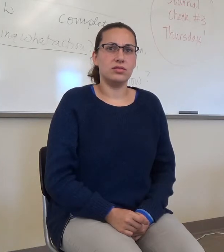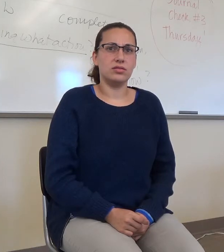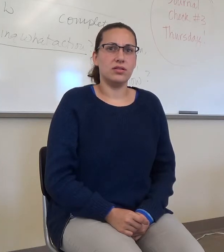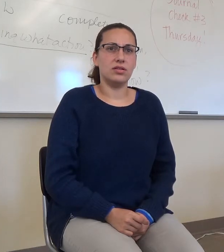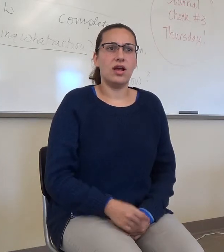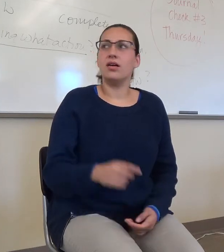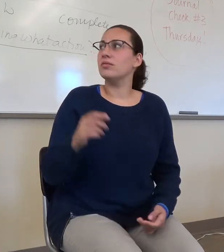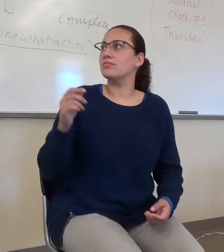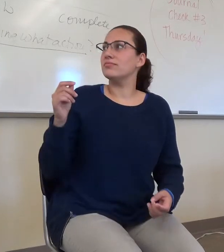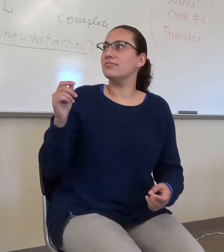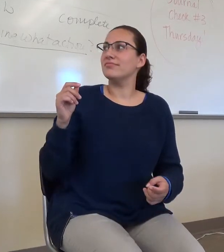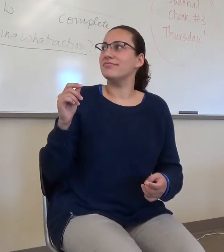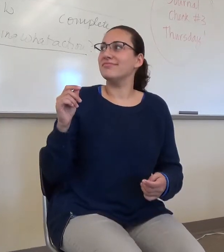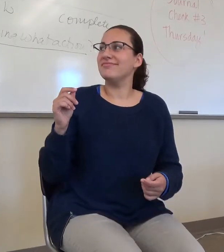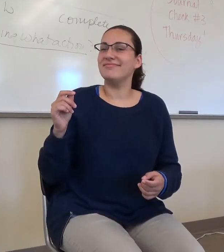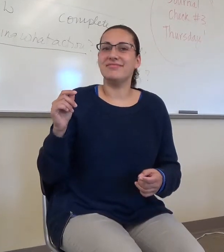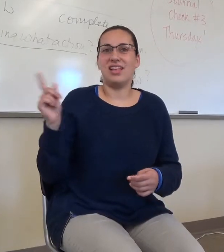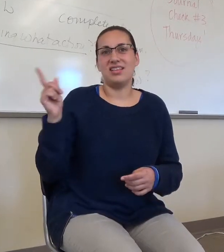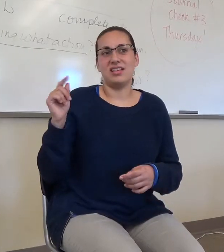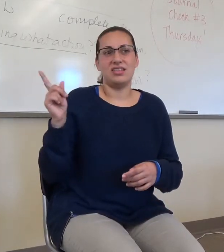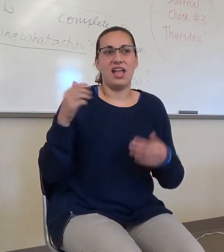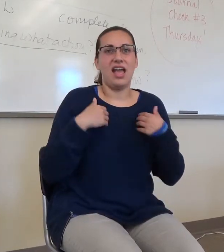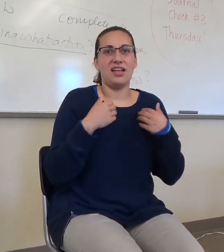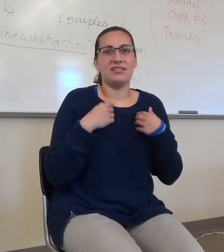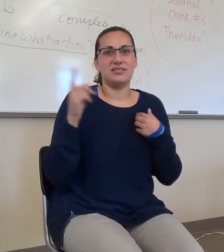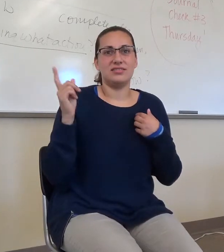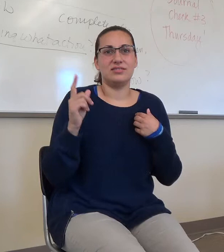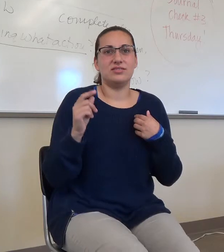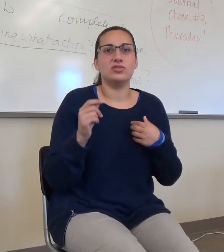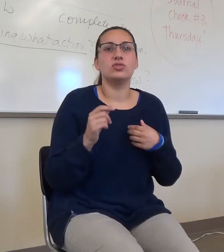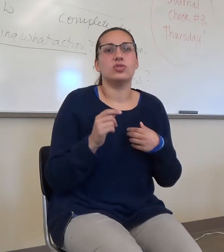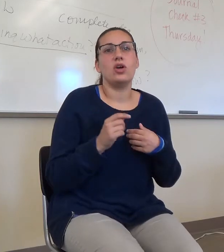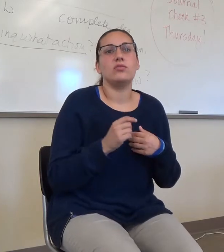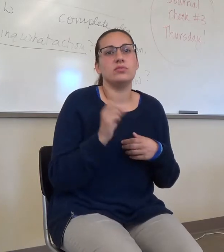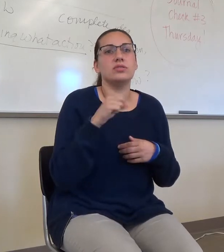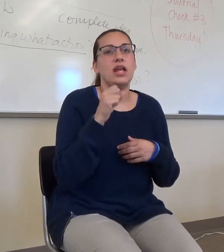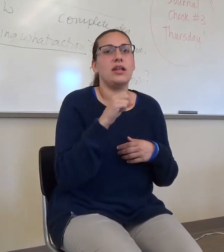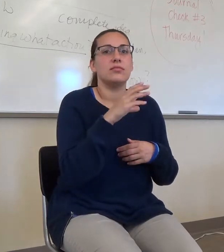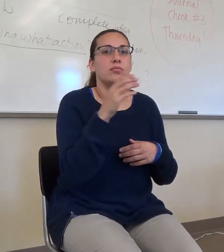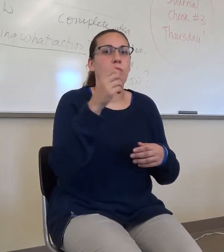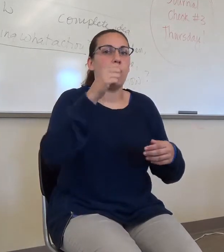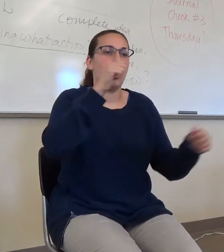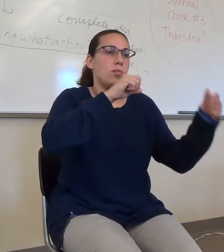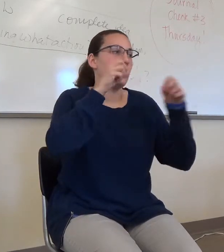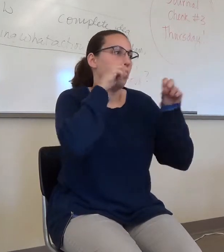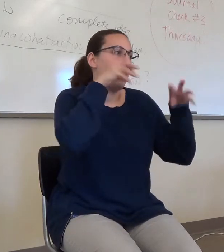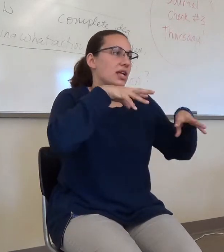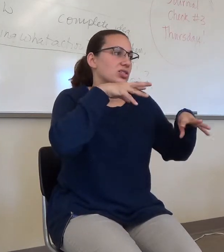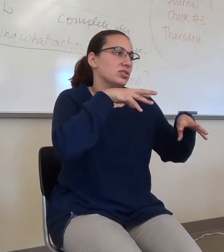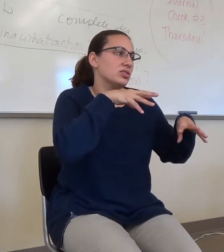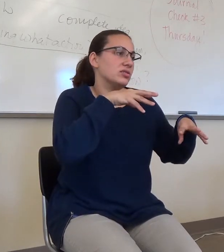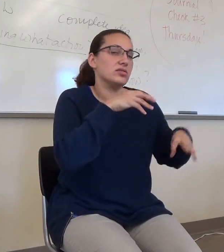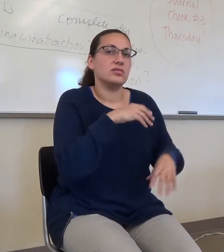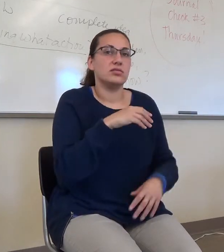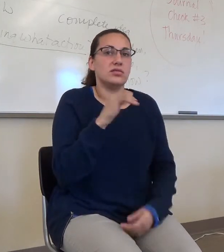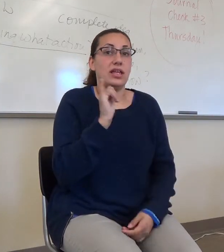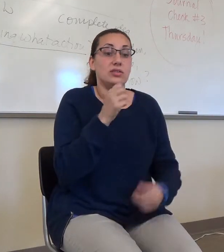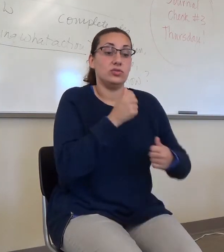Yeah. Yeah, so yeah. Soldiers eaten to